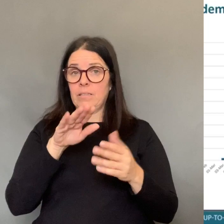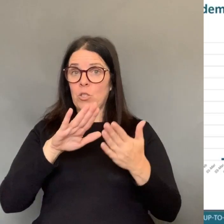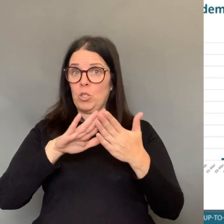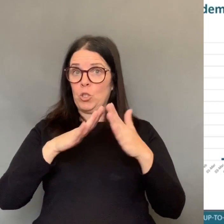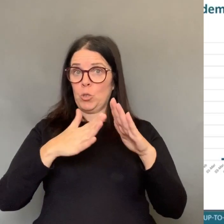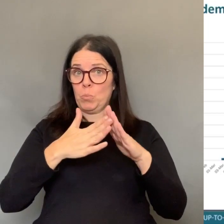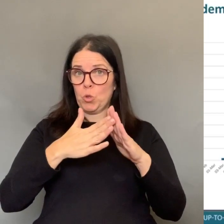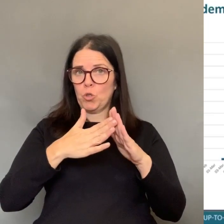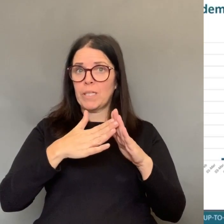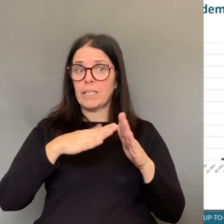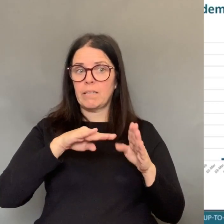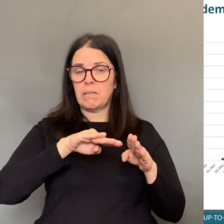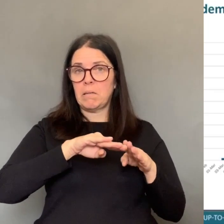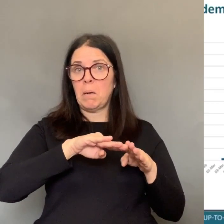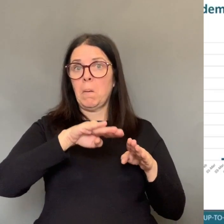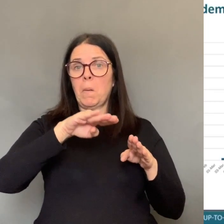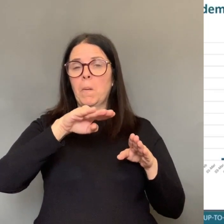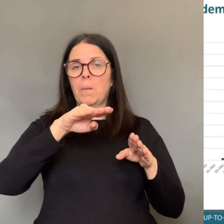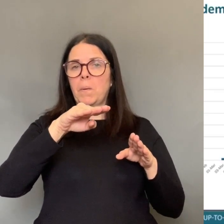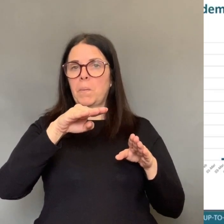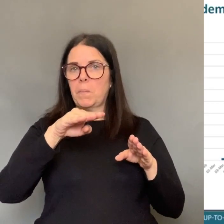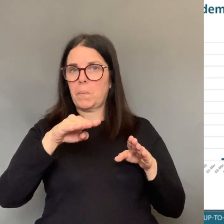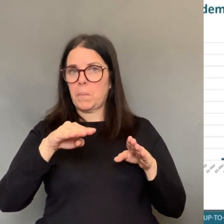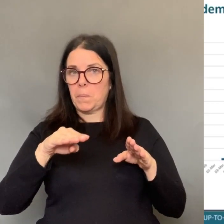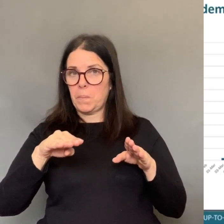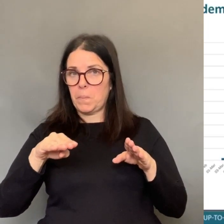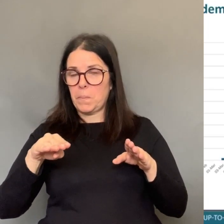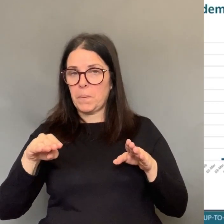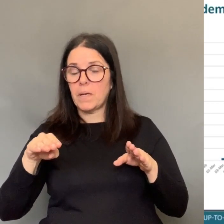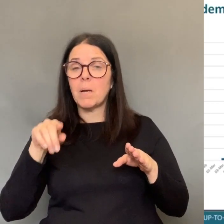but it is picking up in the long-term care home and retirement homes.